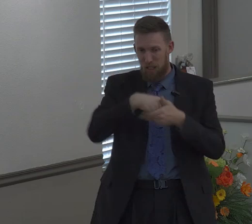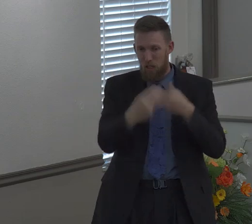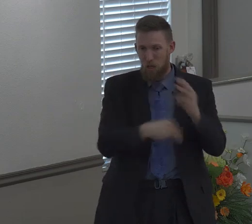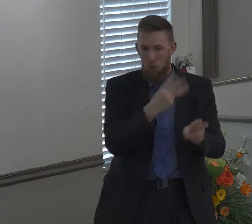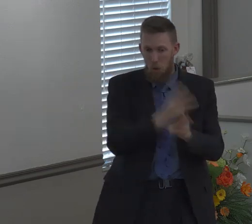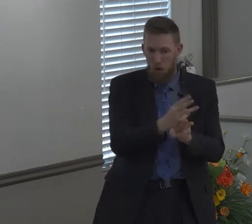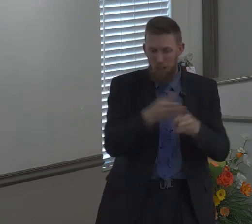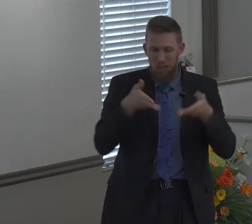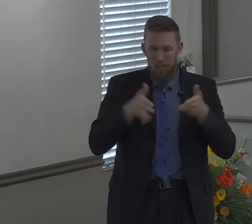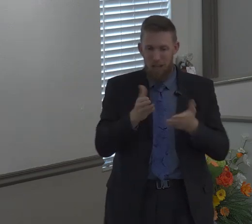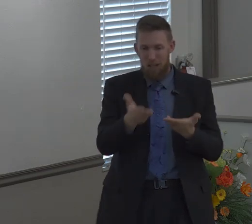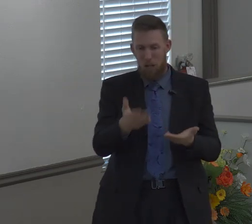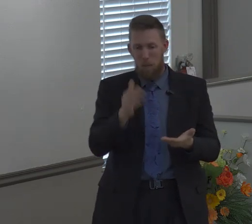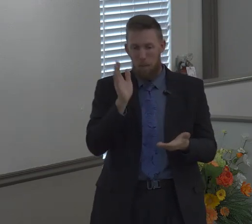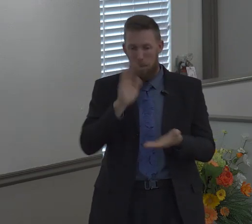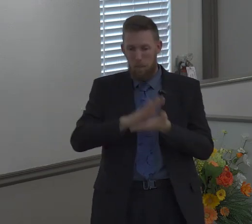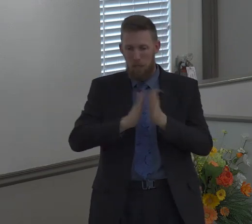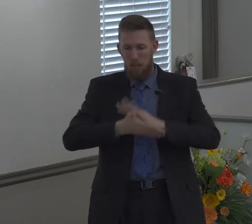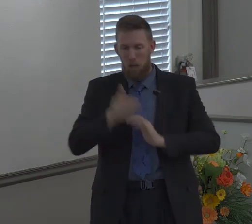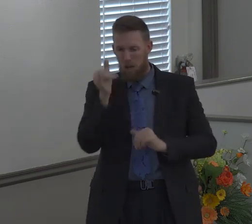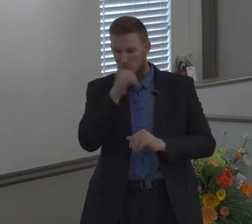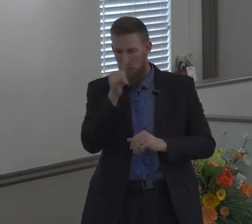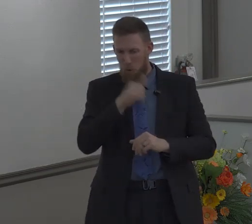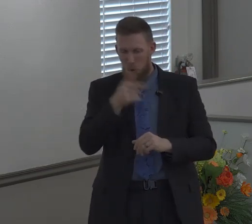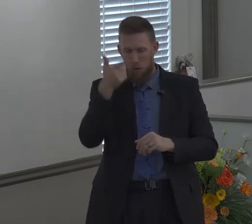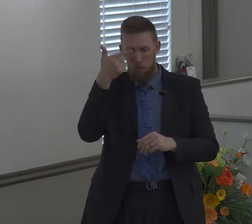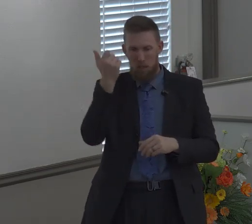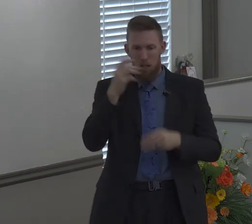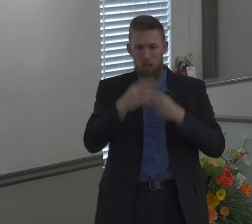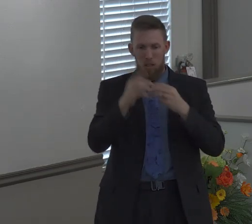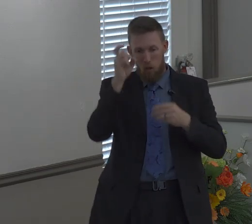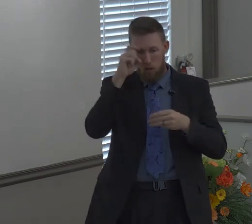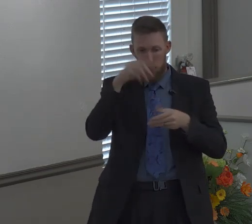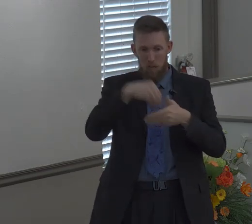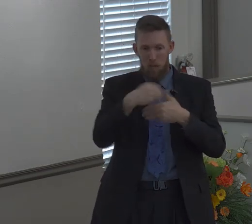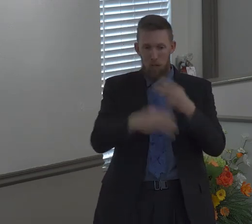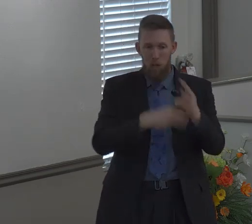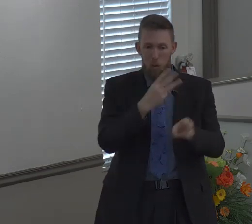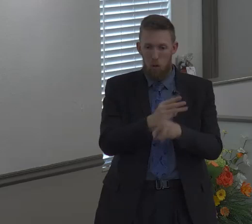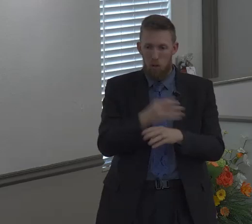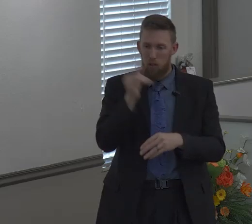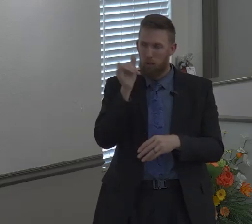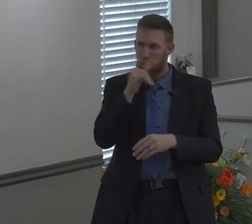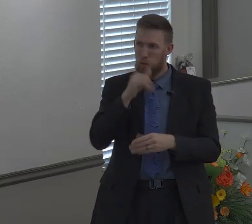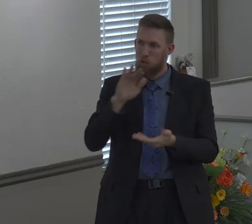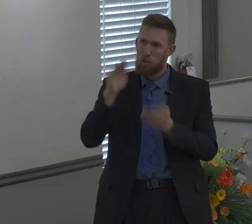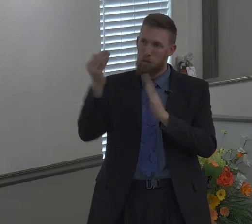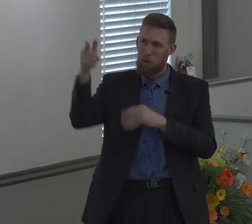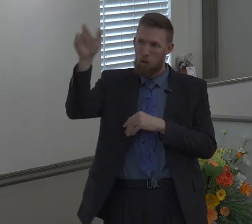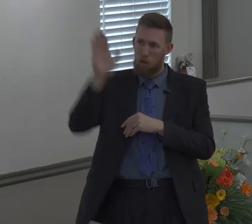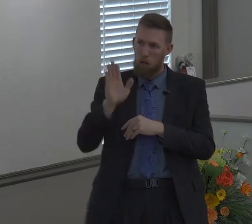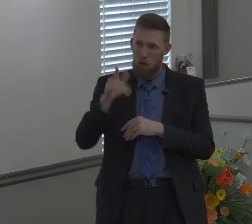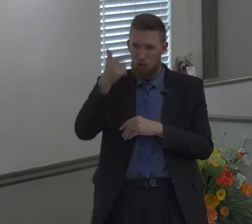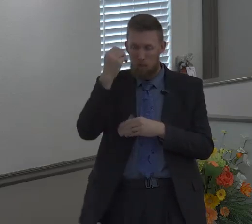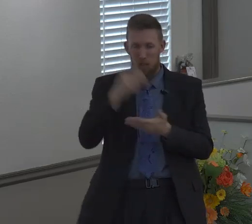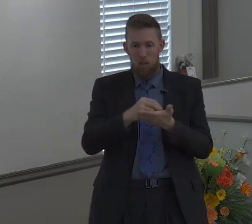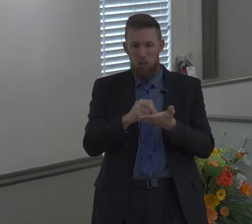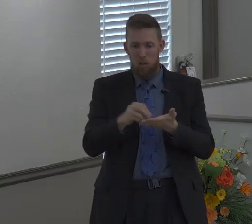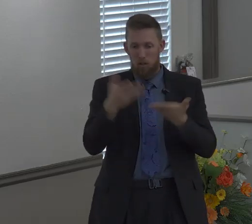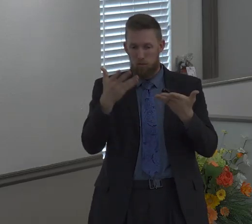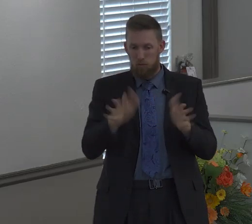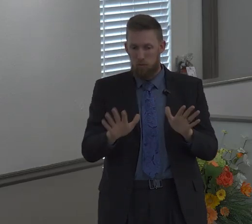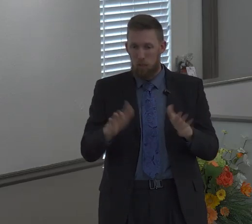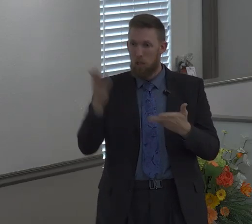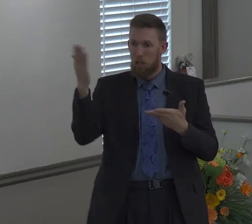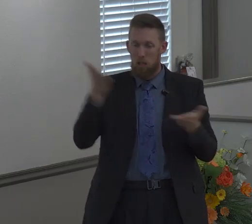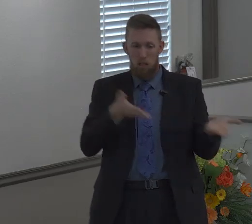world, let him become a fool, that he may be wise. For the wisdom of this world is foolishness with God.